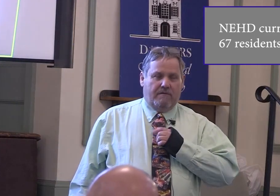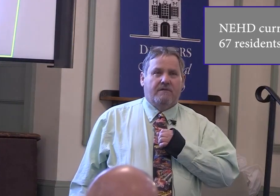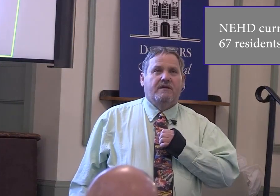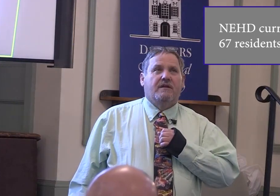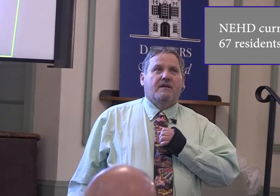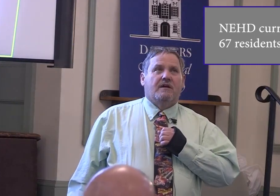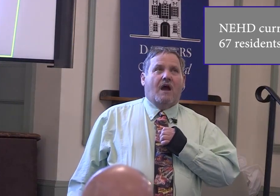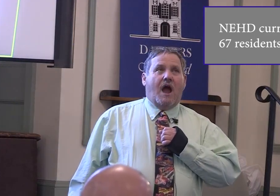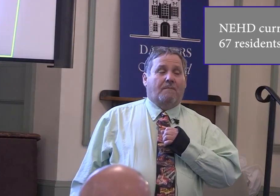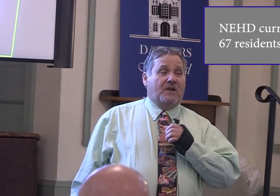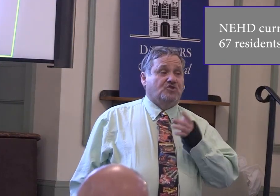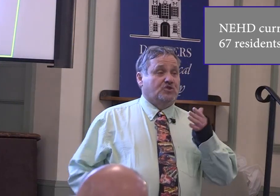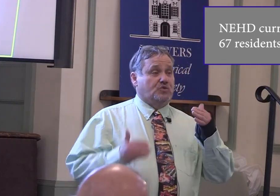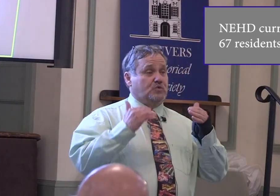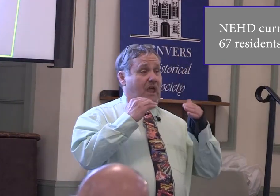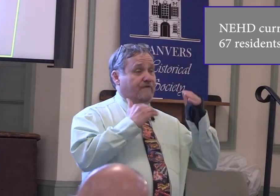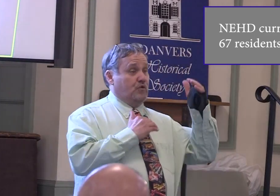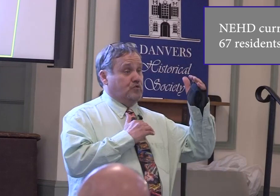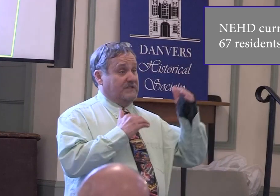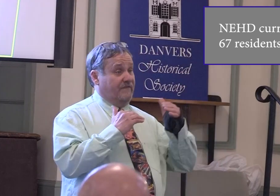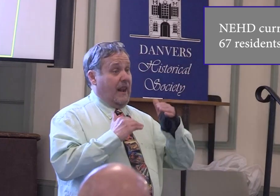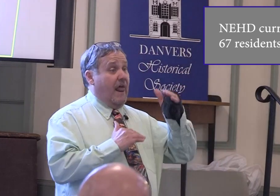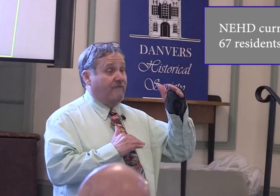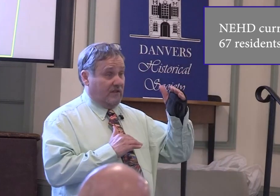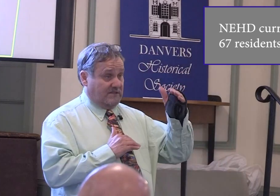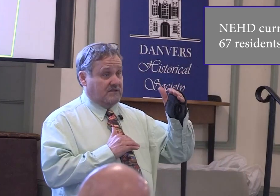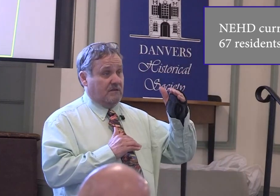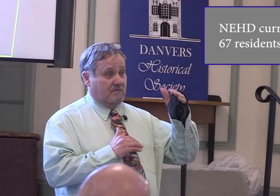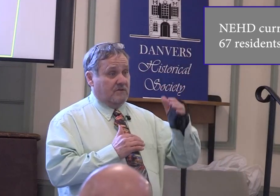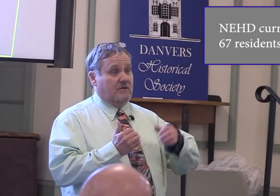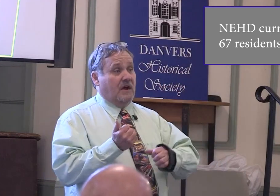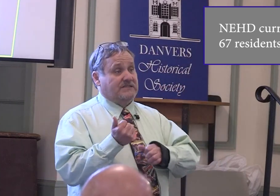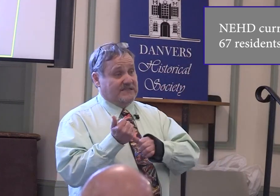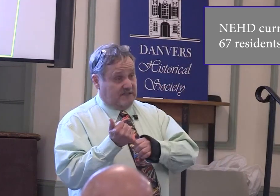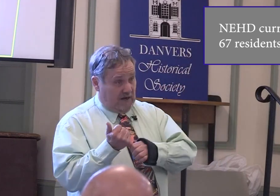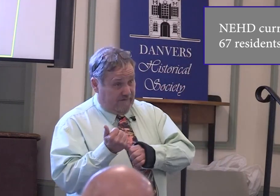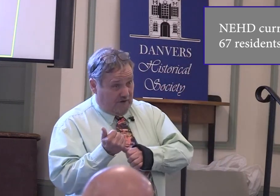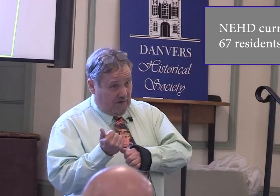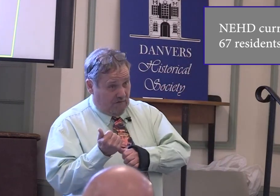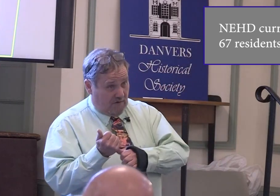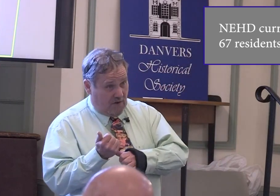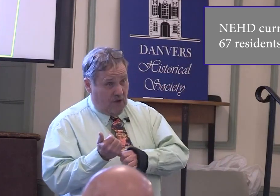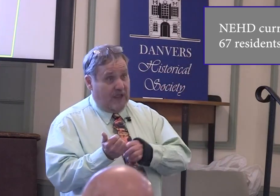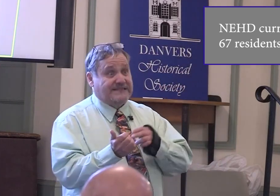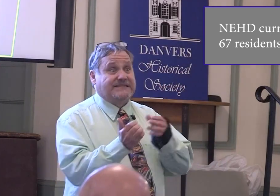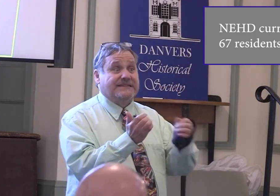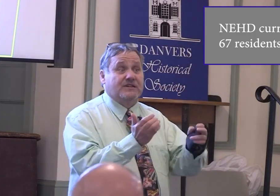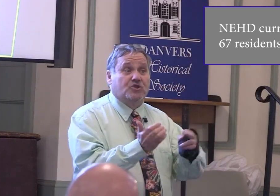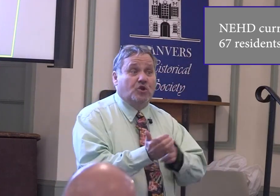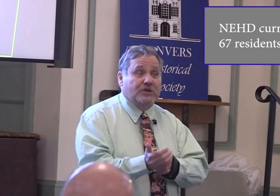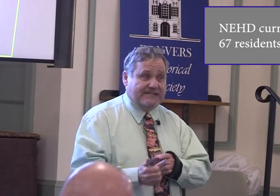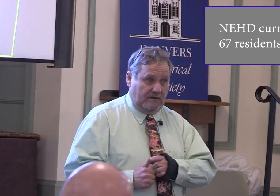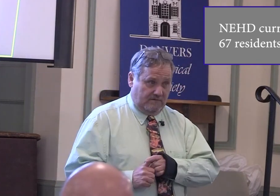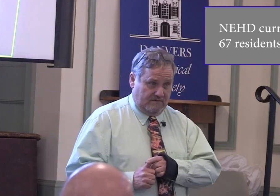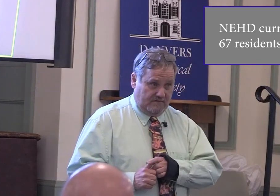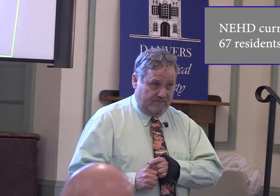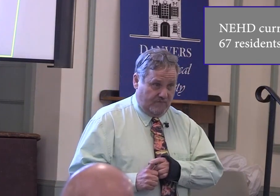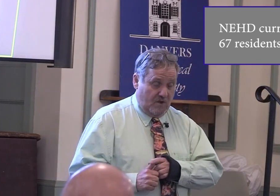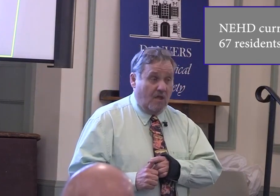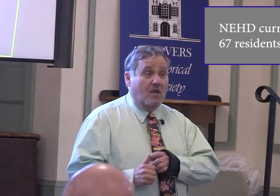interesting? I mentioned we have 2 different levels, assisted living and skilled